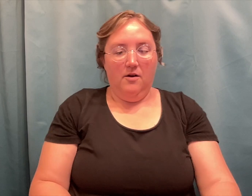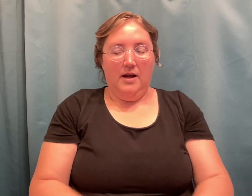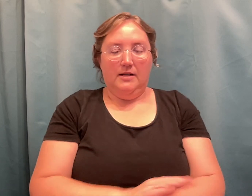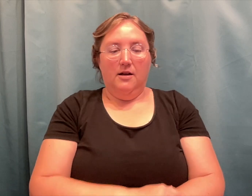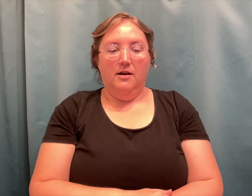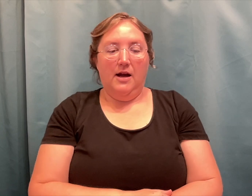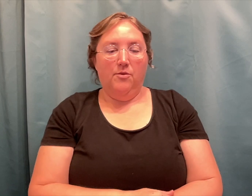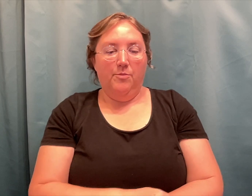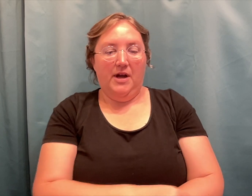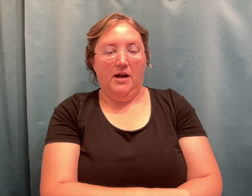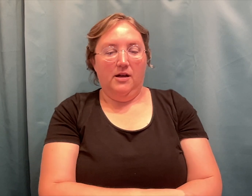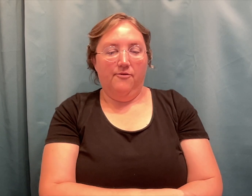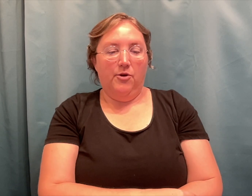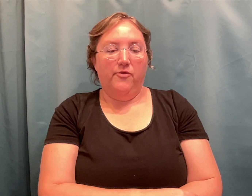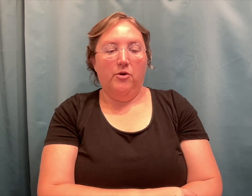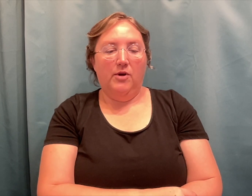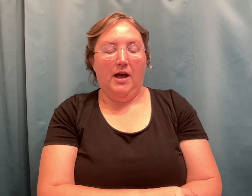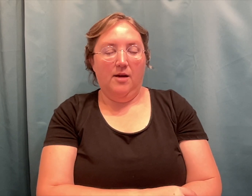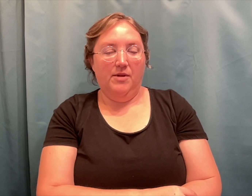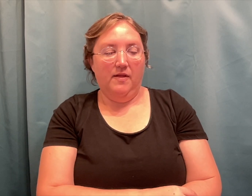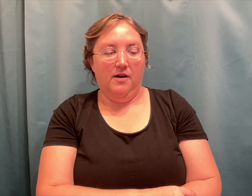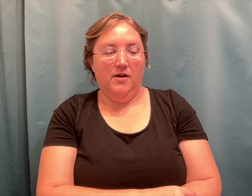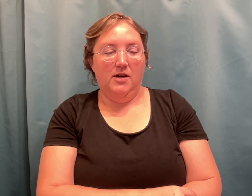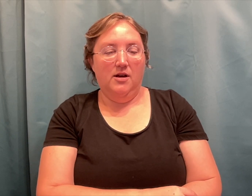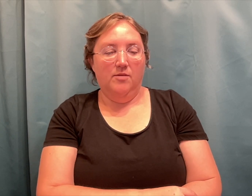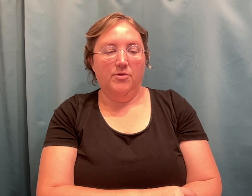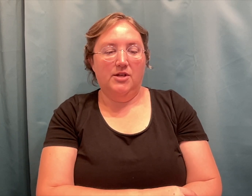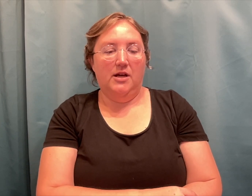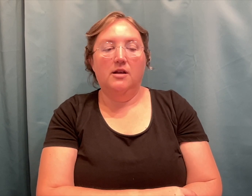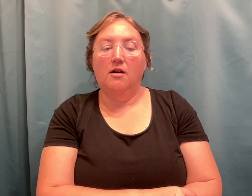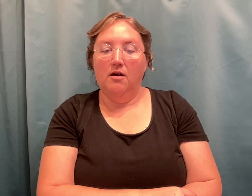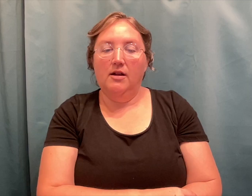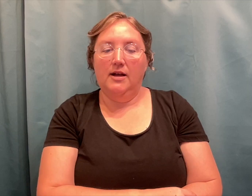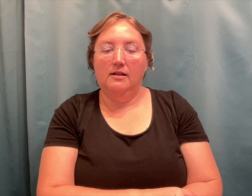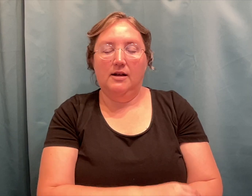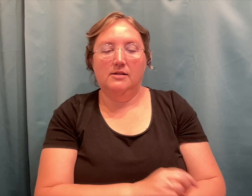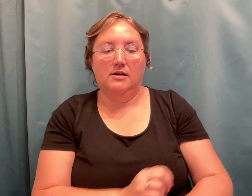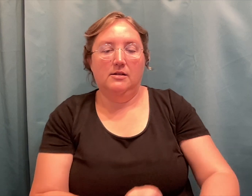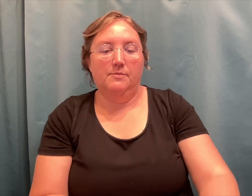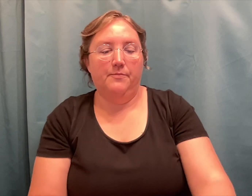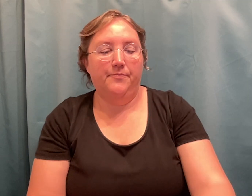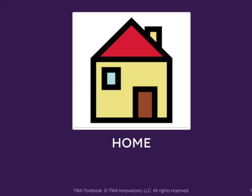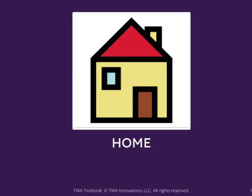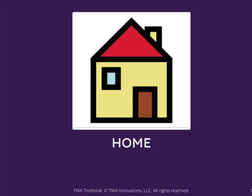Alright, now we're back for vocabulary number 10, online class signs.